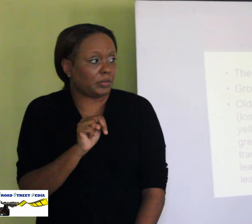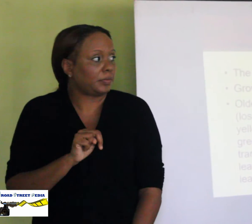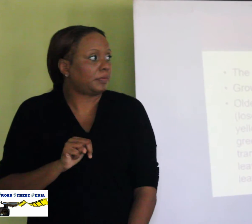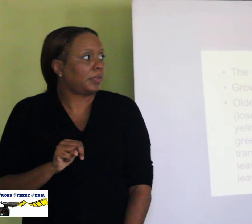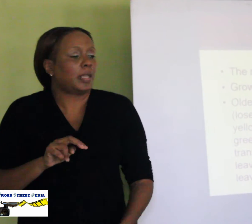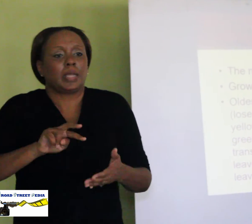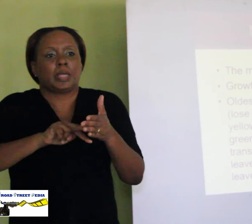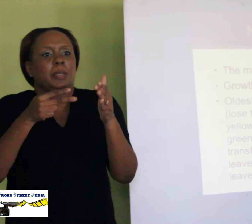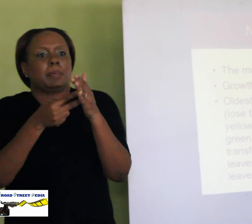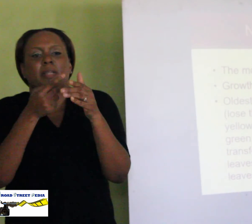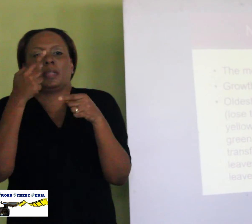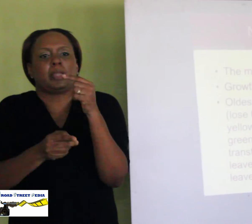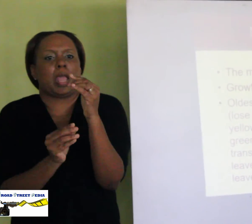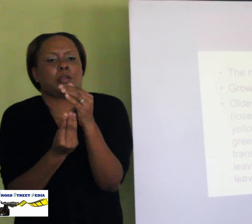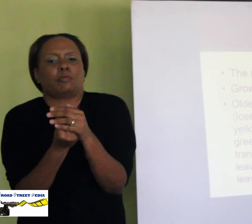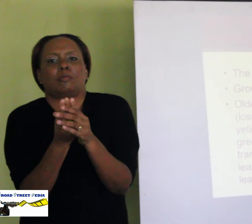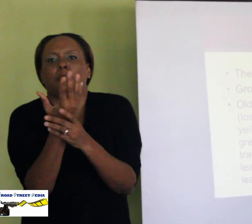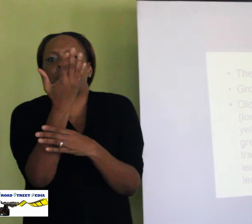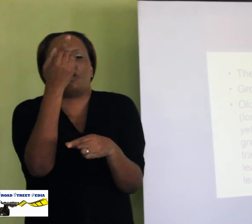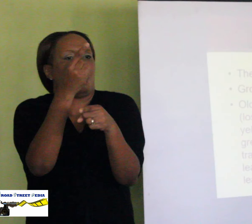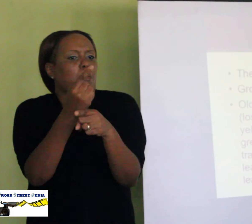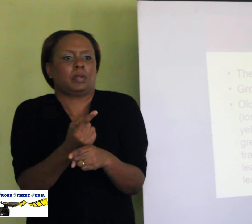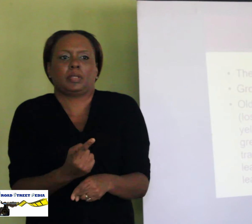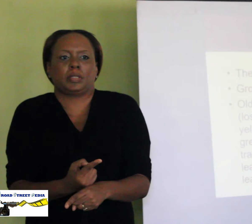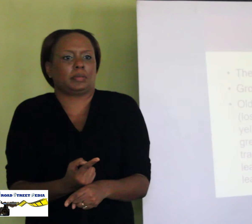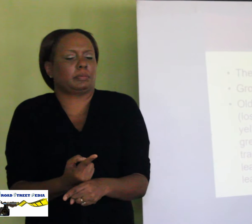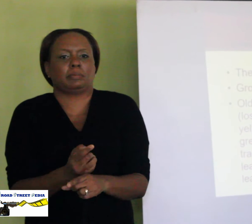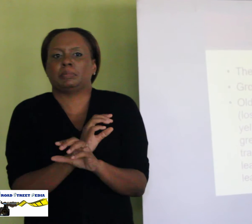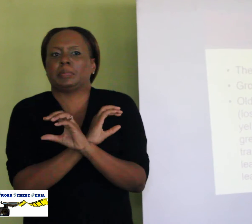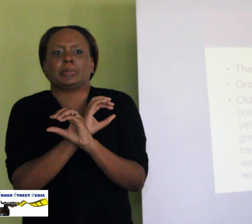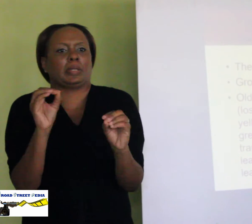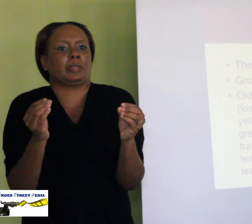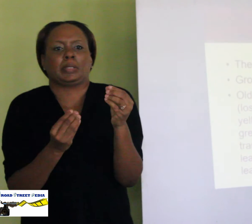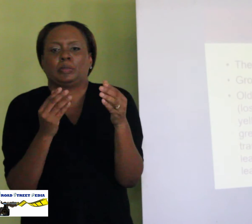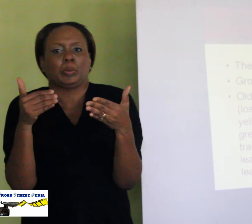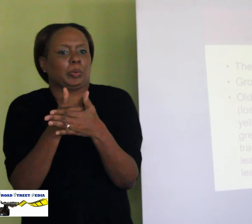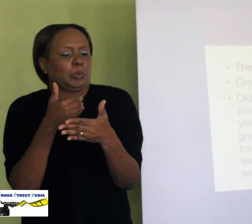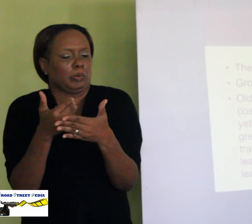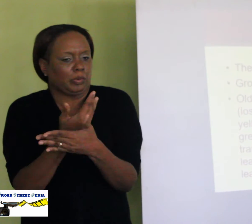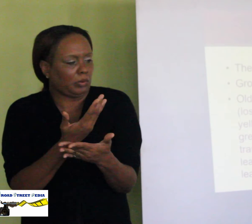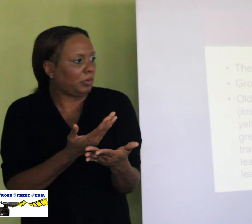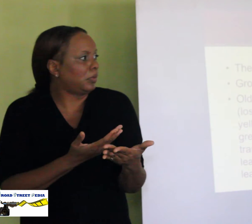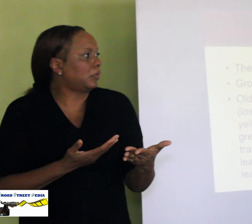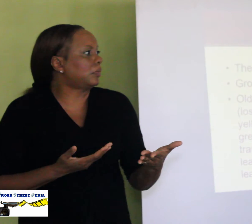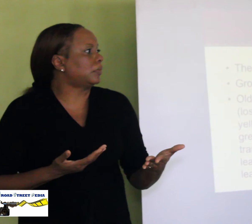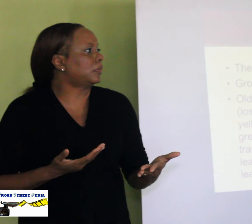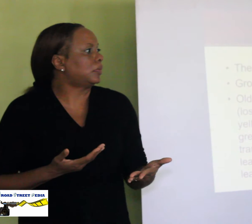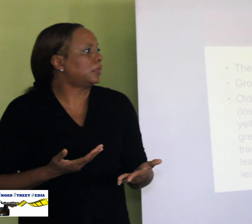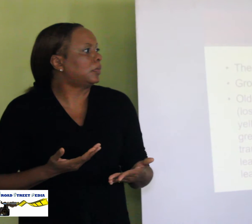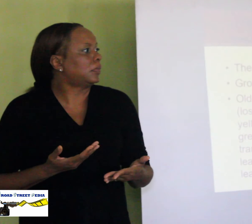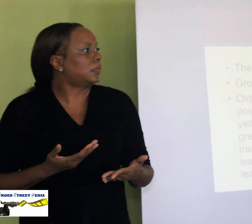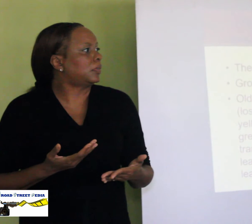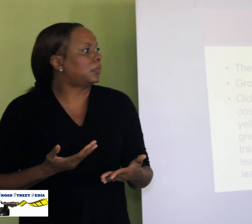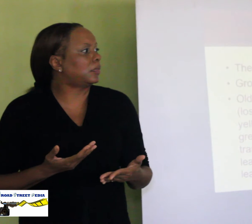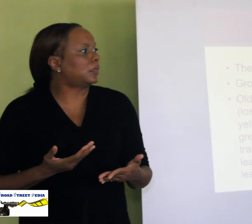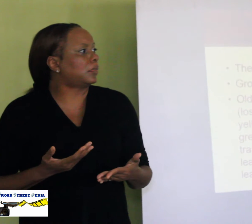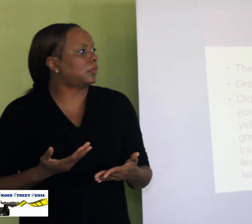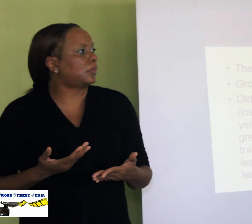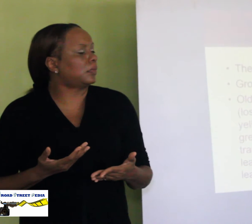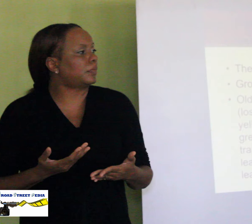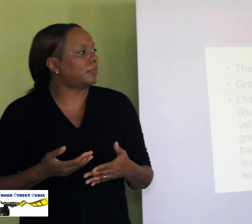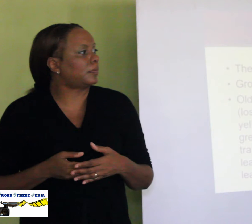the plant, meaning there is no new leaves coming or new flushes. Also, you will see the